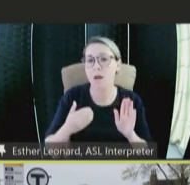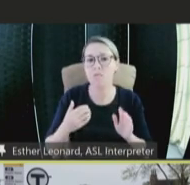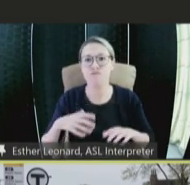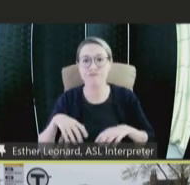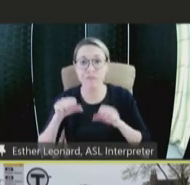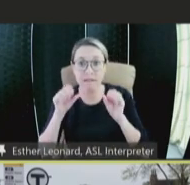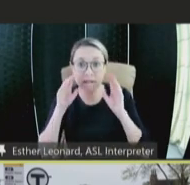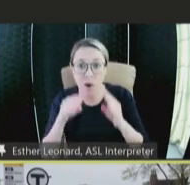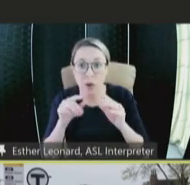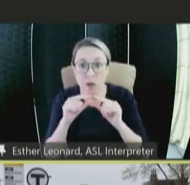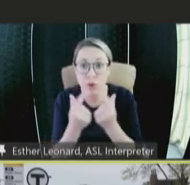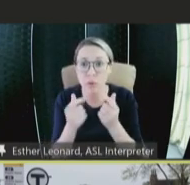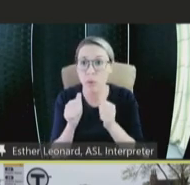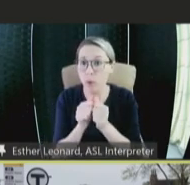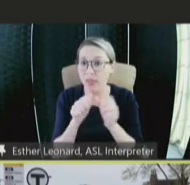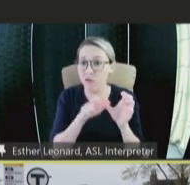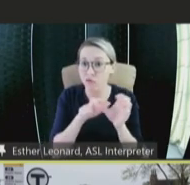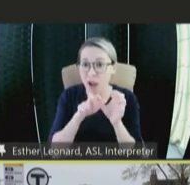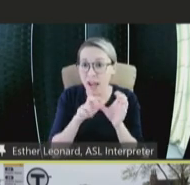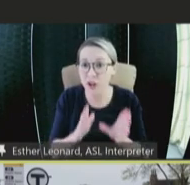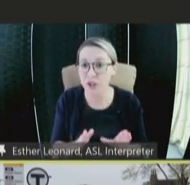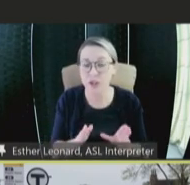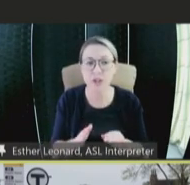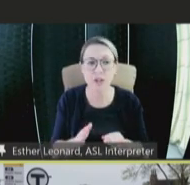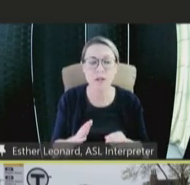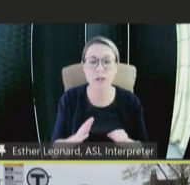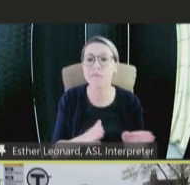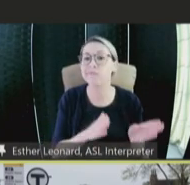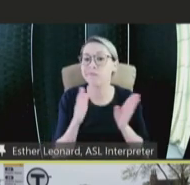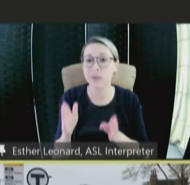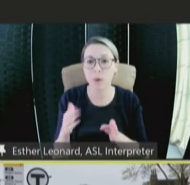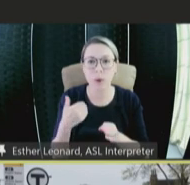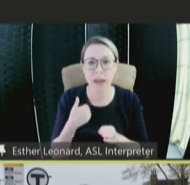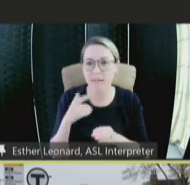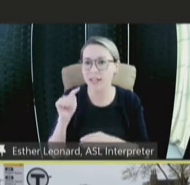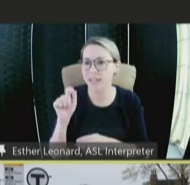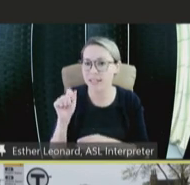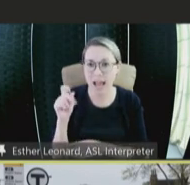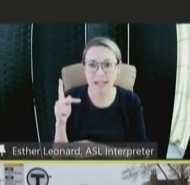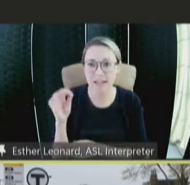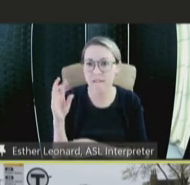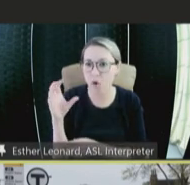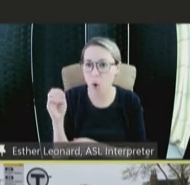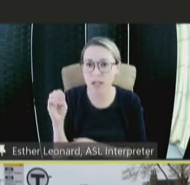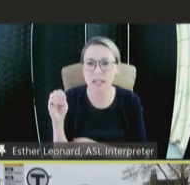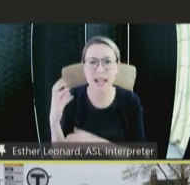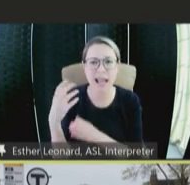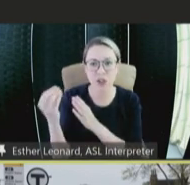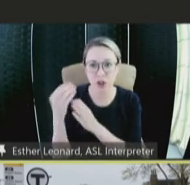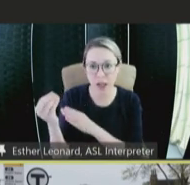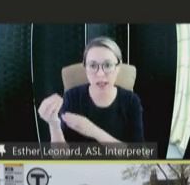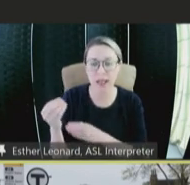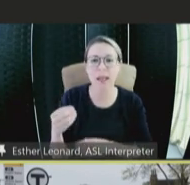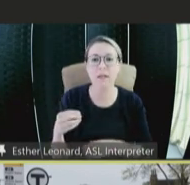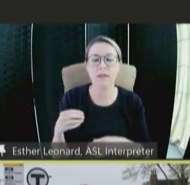with riders, convening an external task force for the bus network redesign. We've been